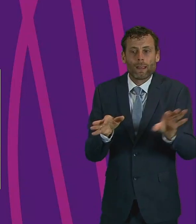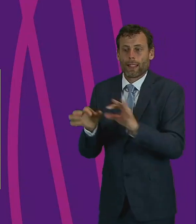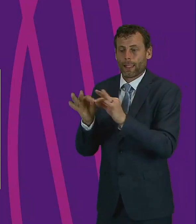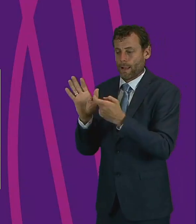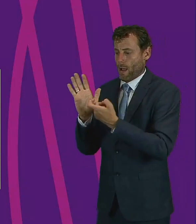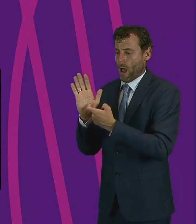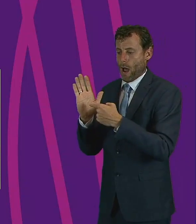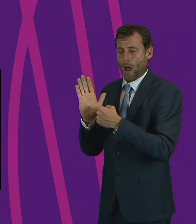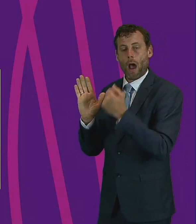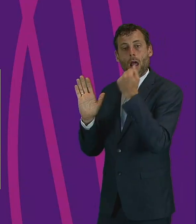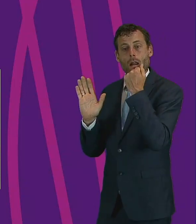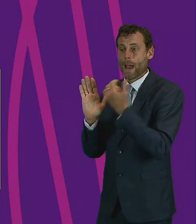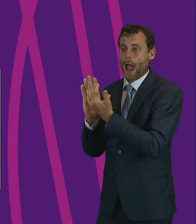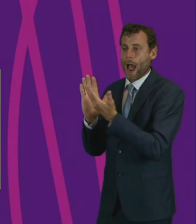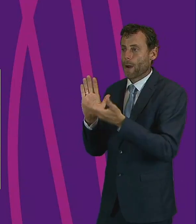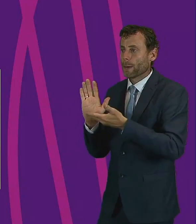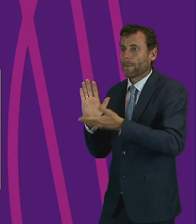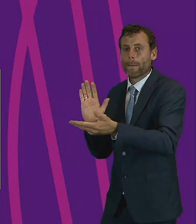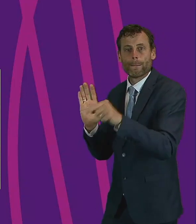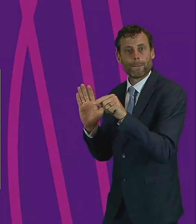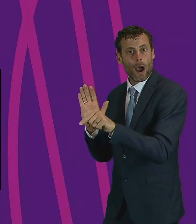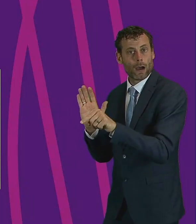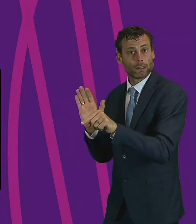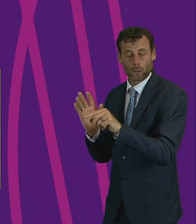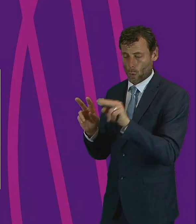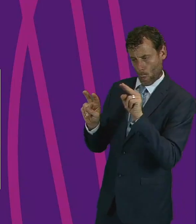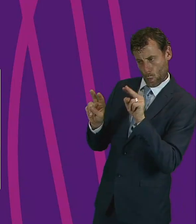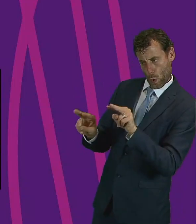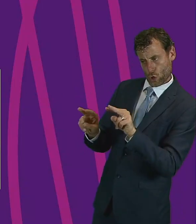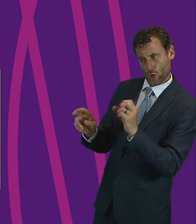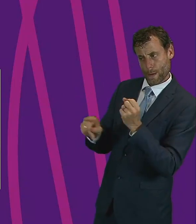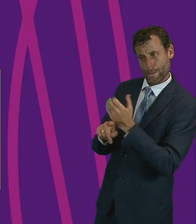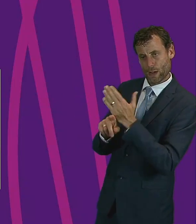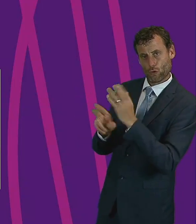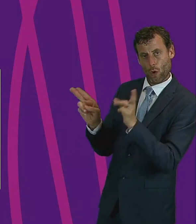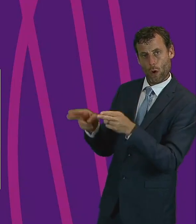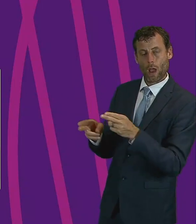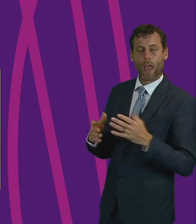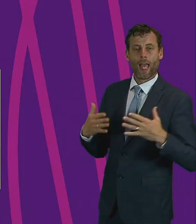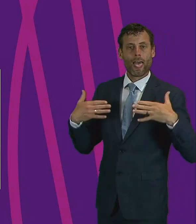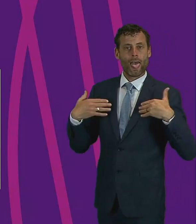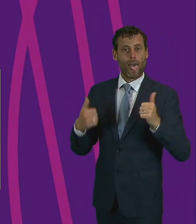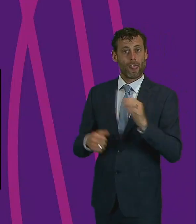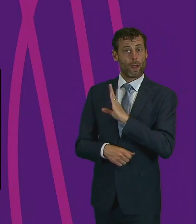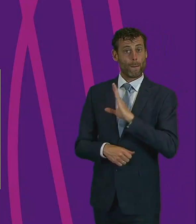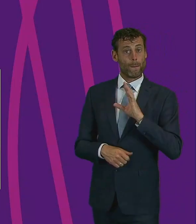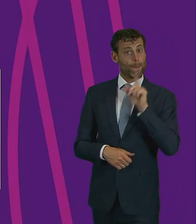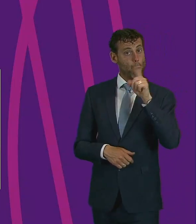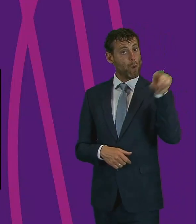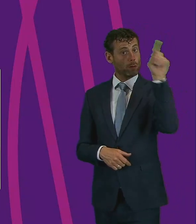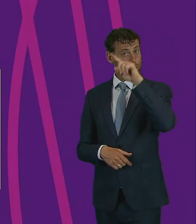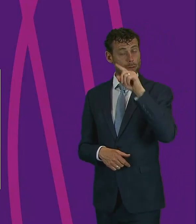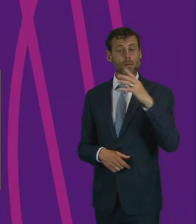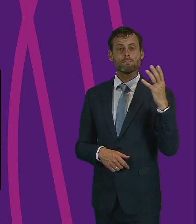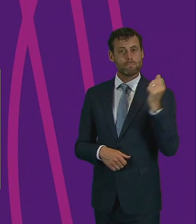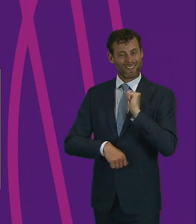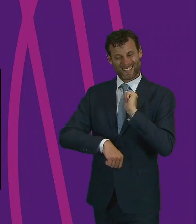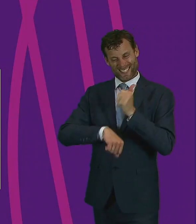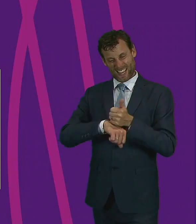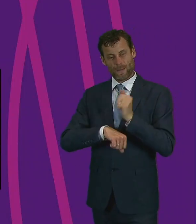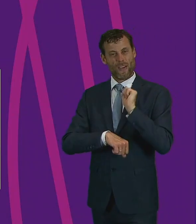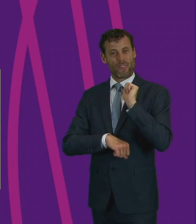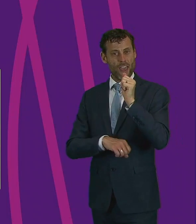keep COVID-19 under control. Health boards will introduce these plans while maintaining COVID-19 capacity and